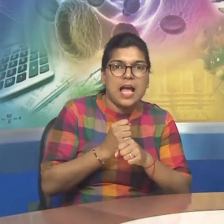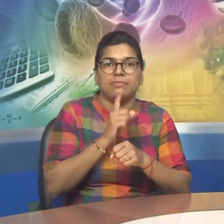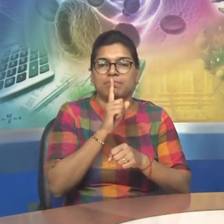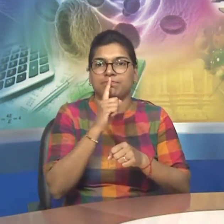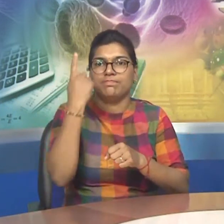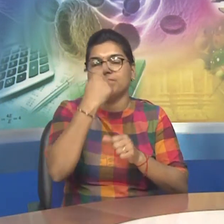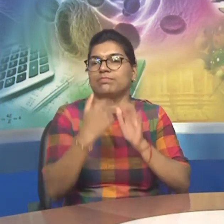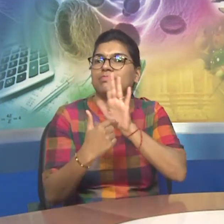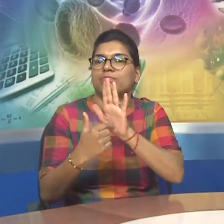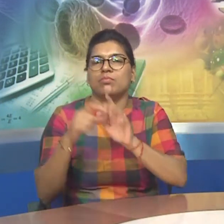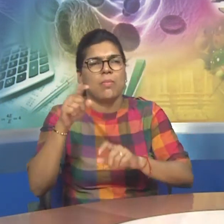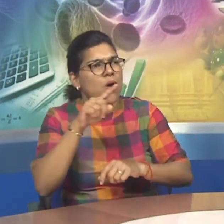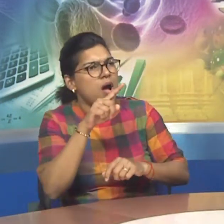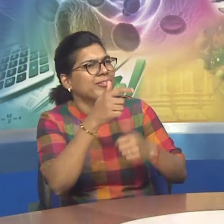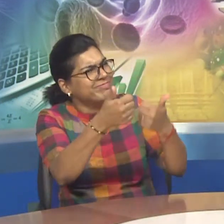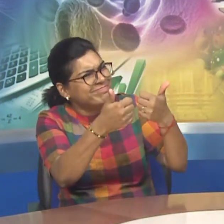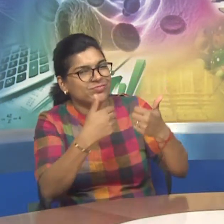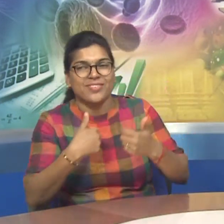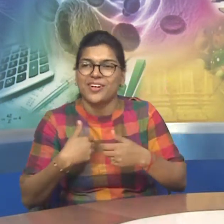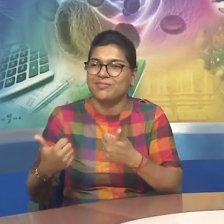So it is possible to see the physical